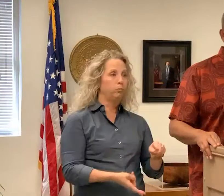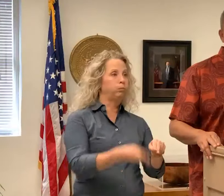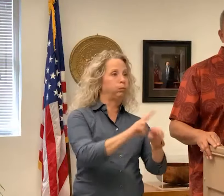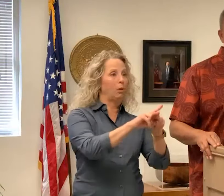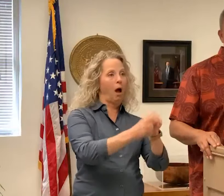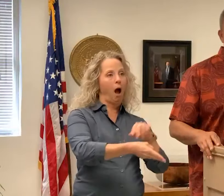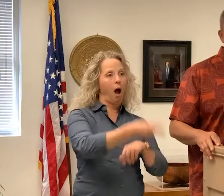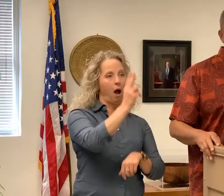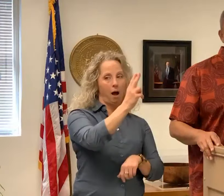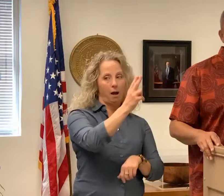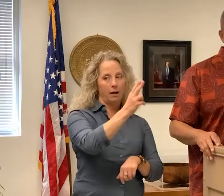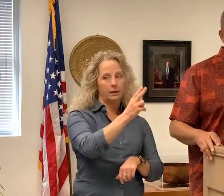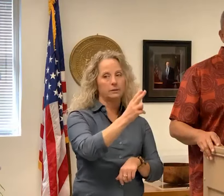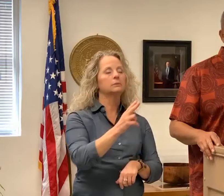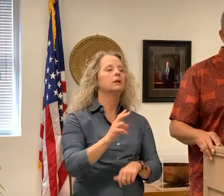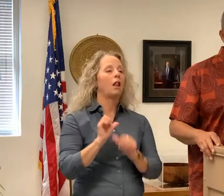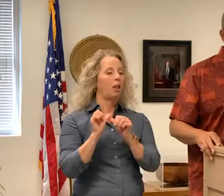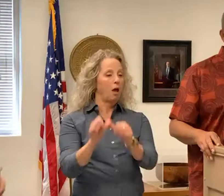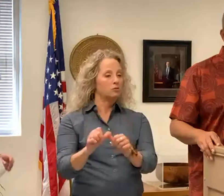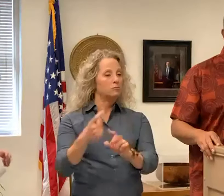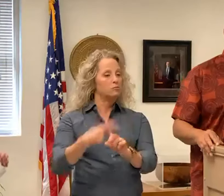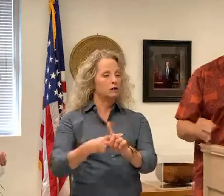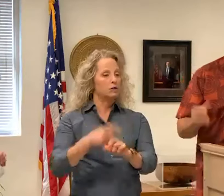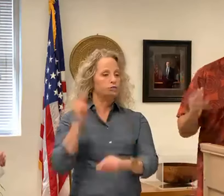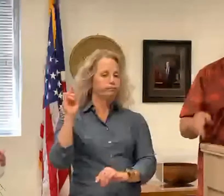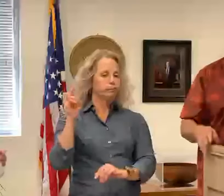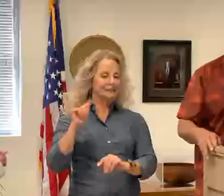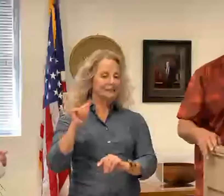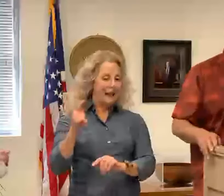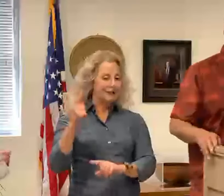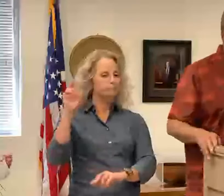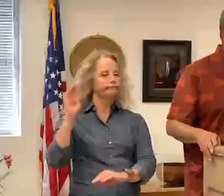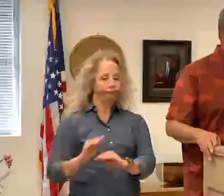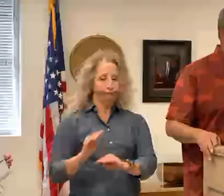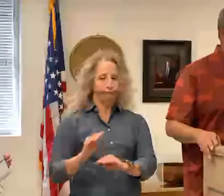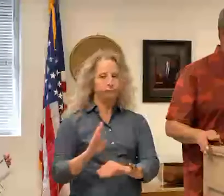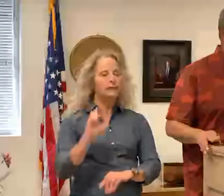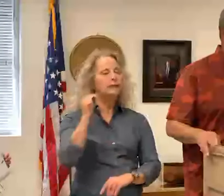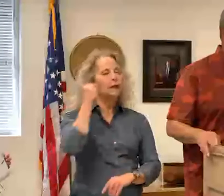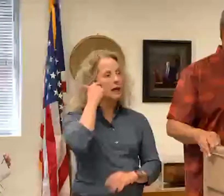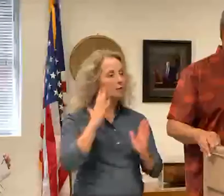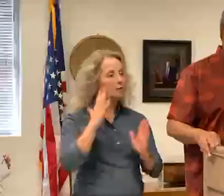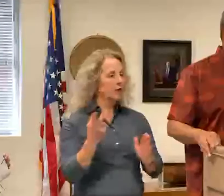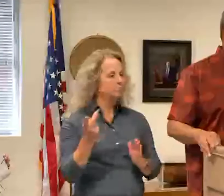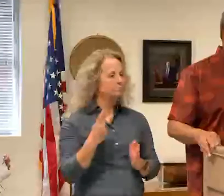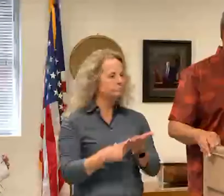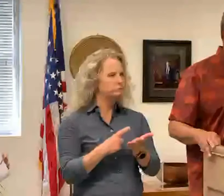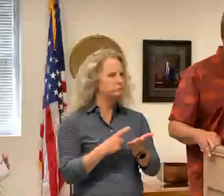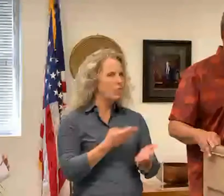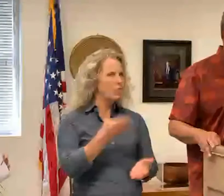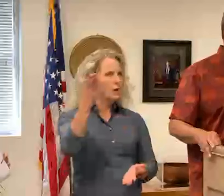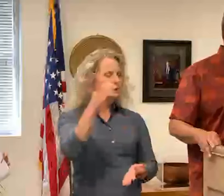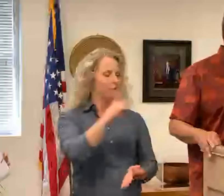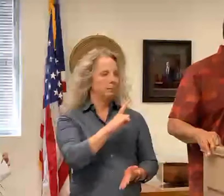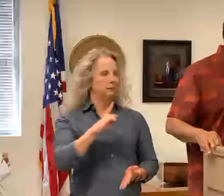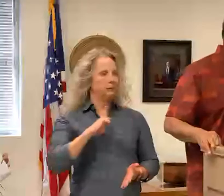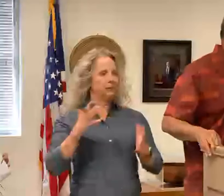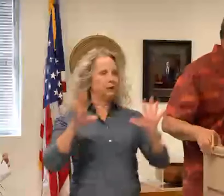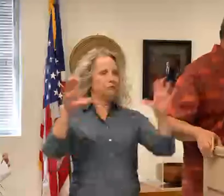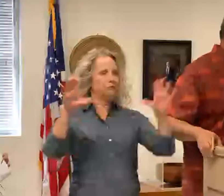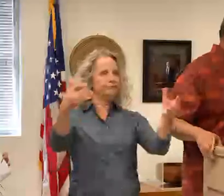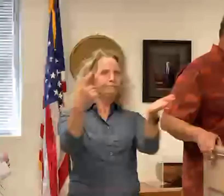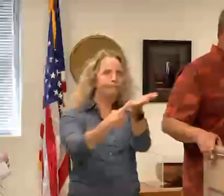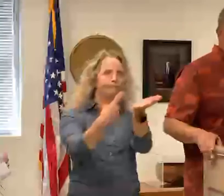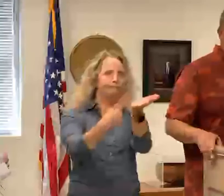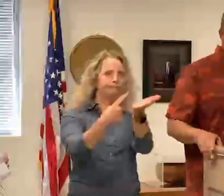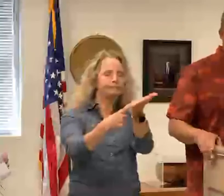rate. You know, we have some other plans that the governor and I spoke about yesterday that we'd have to take to the legislature in trying